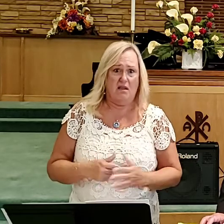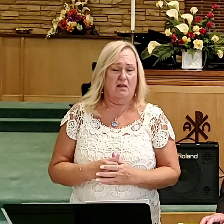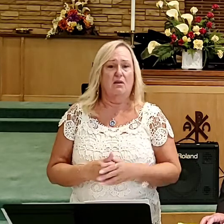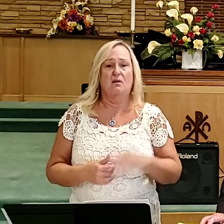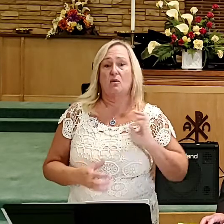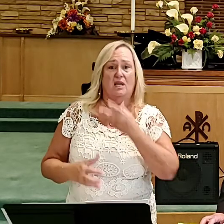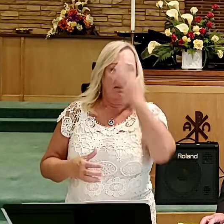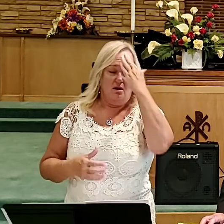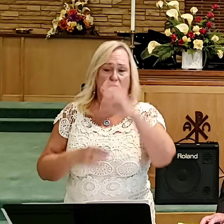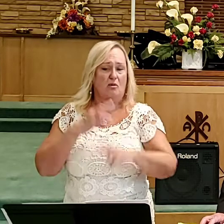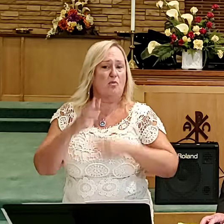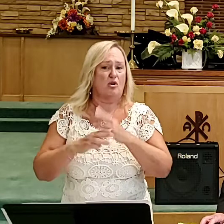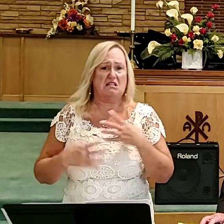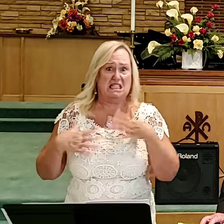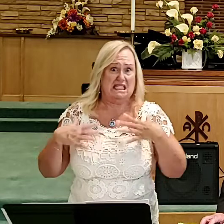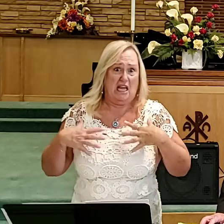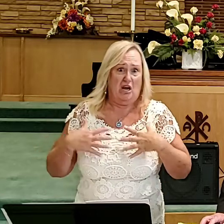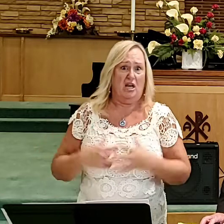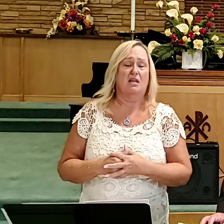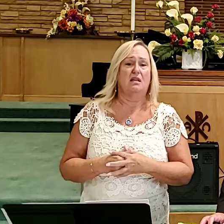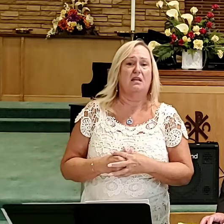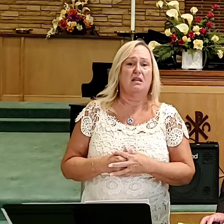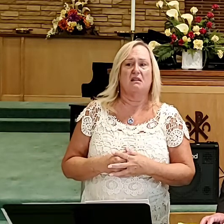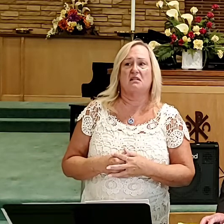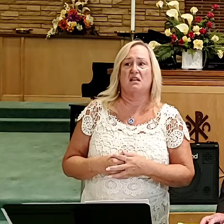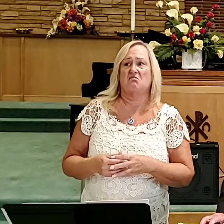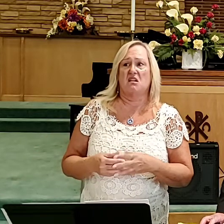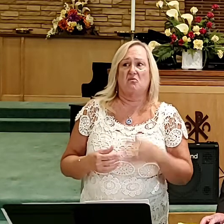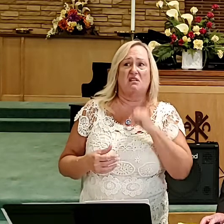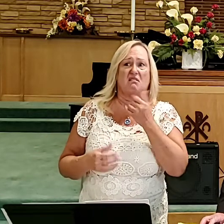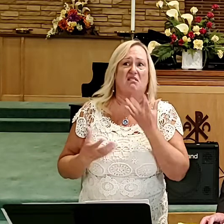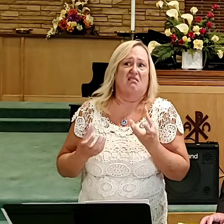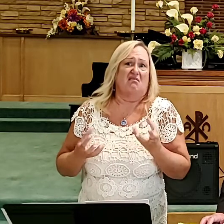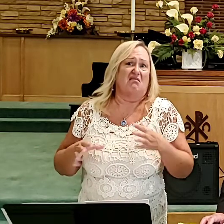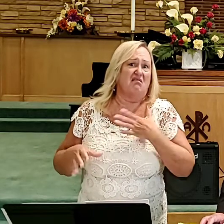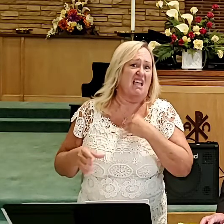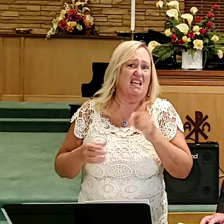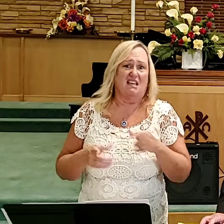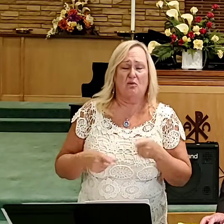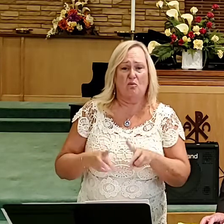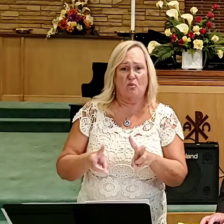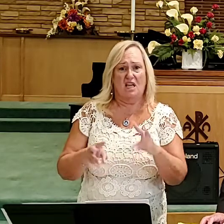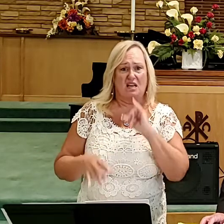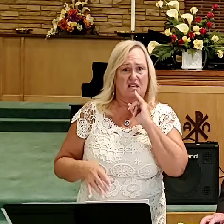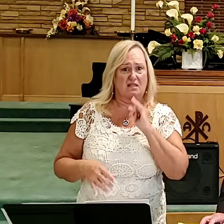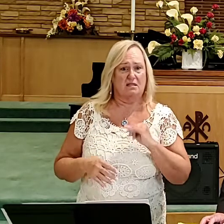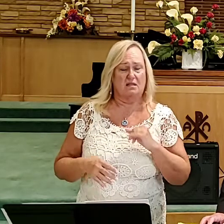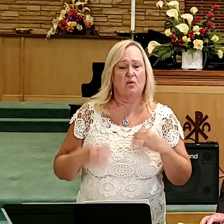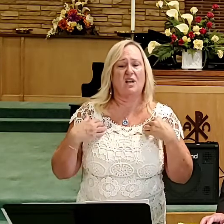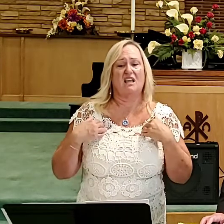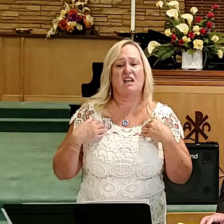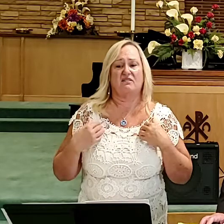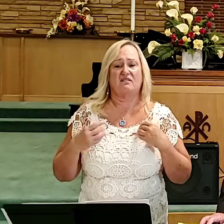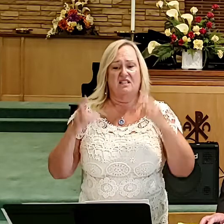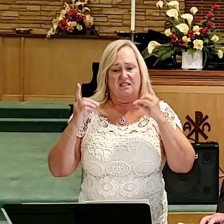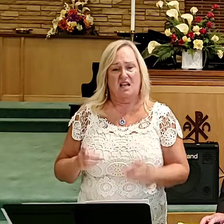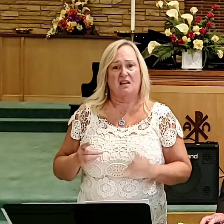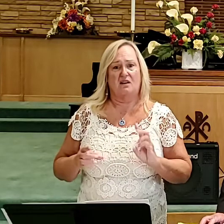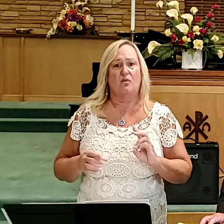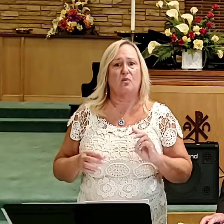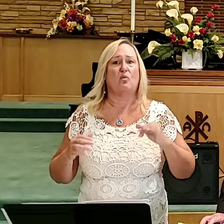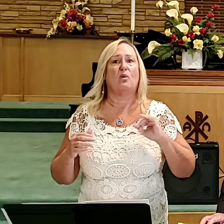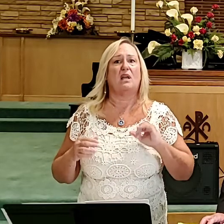We know the world is scary and disappointing as it is, and that we have settled for